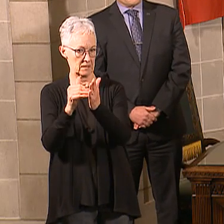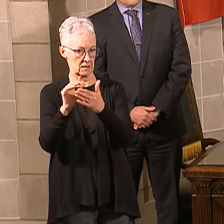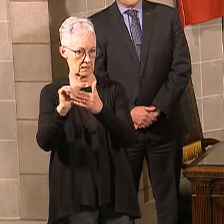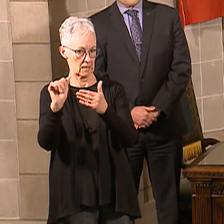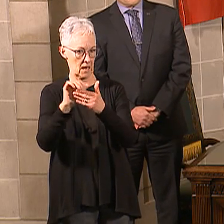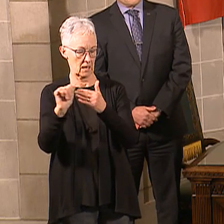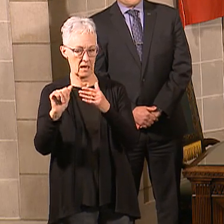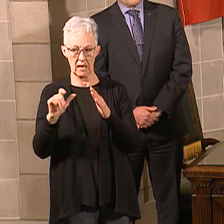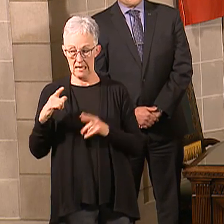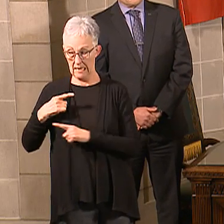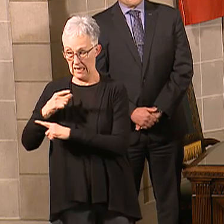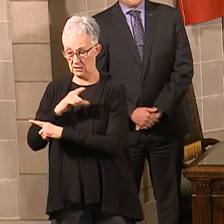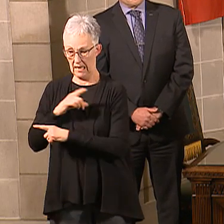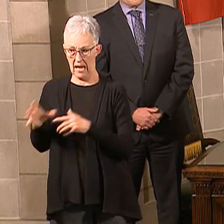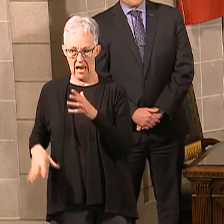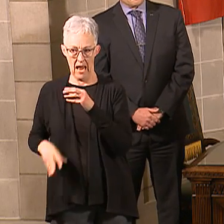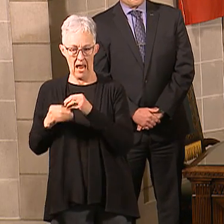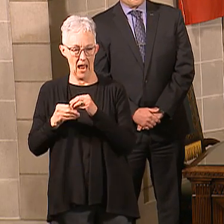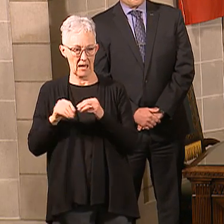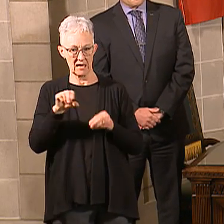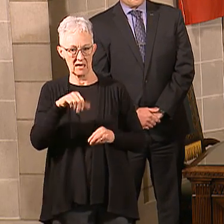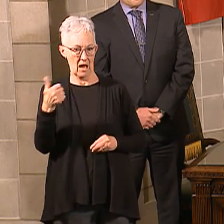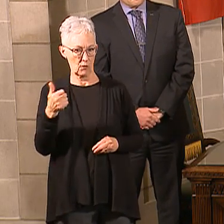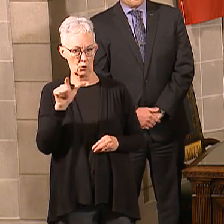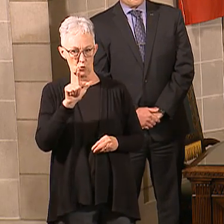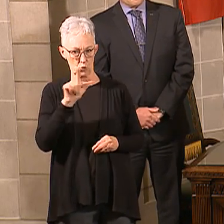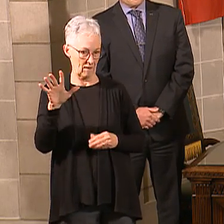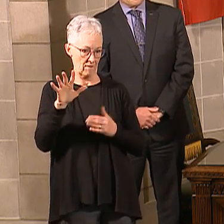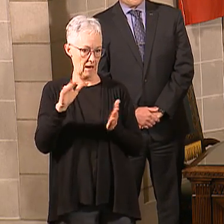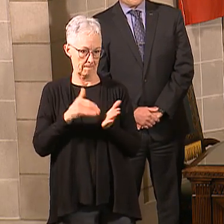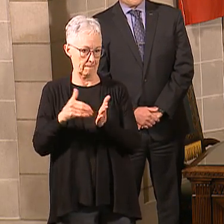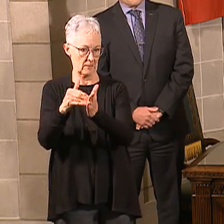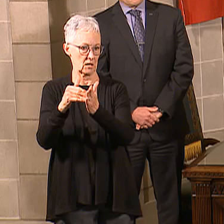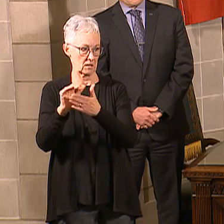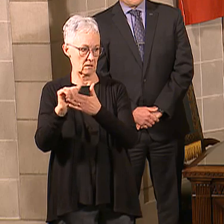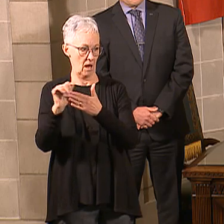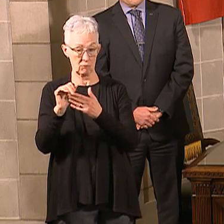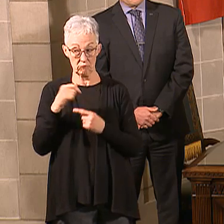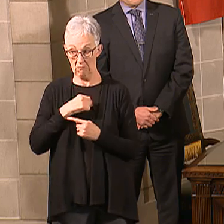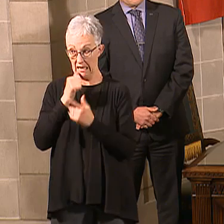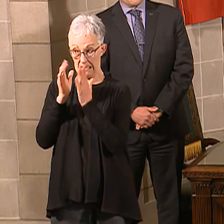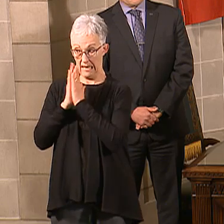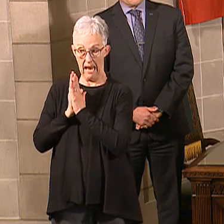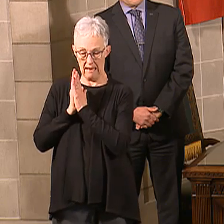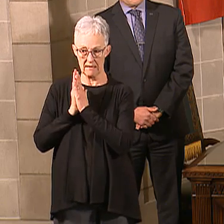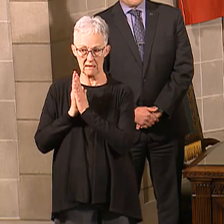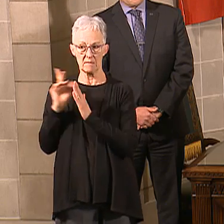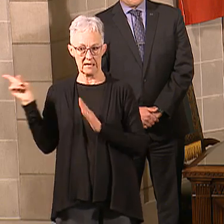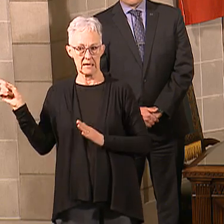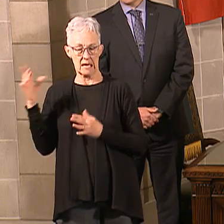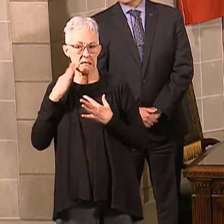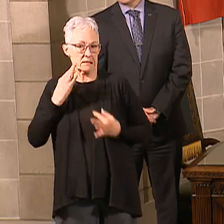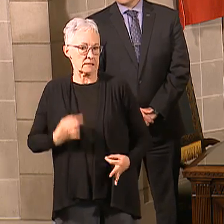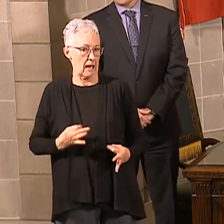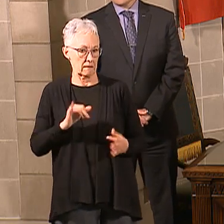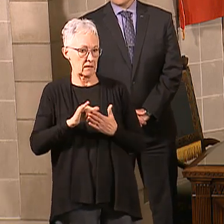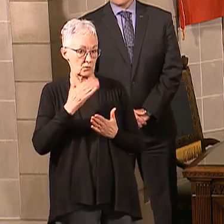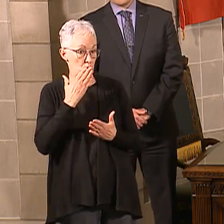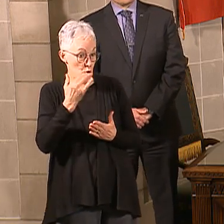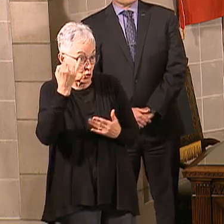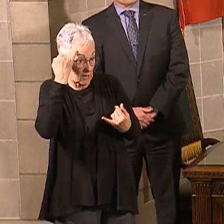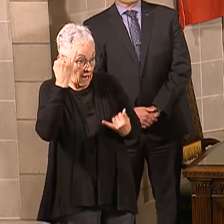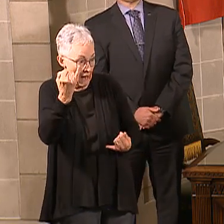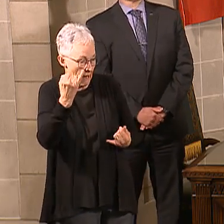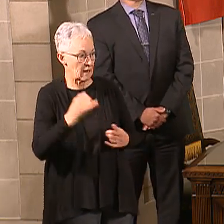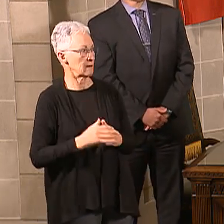$25 million on top of that. I did not ask for that, but the legislature thought that that was prudent to do. It'll all stay in my understanding